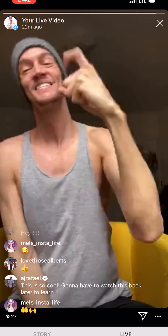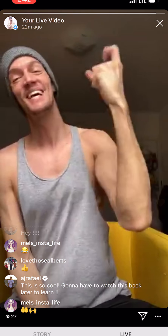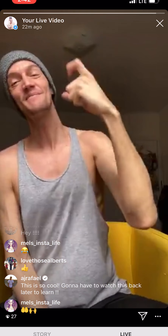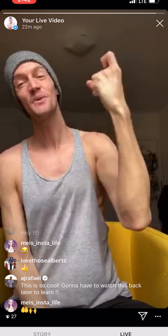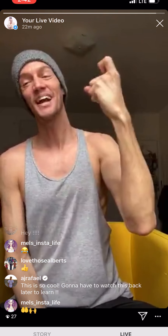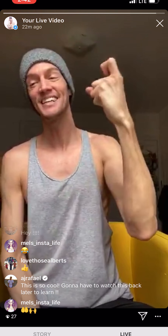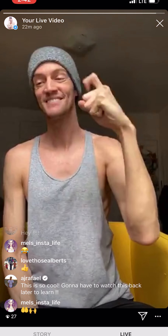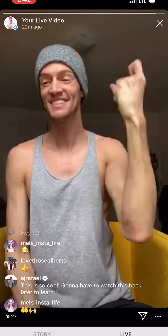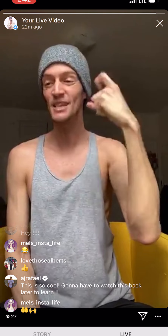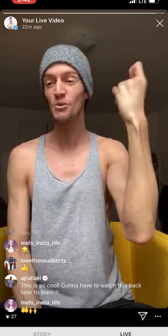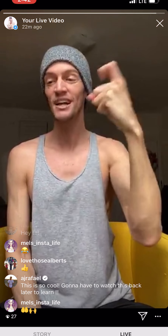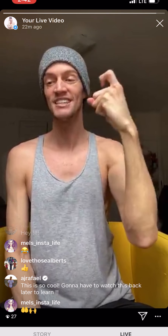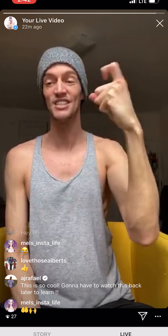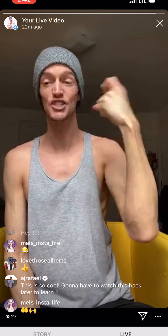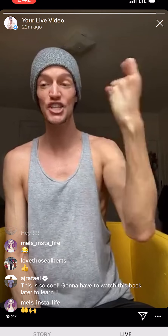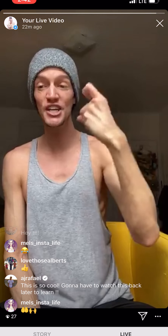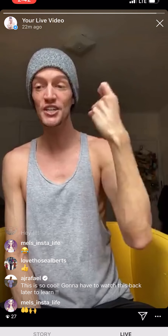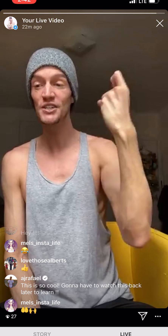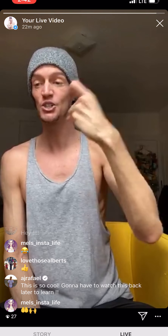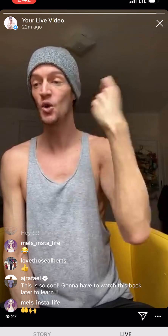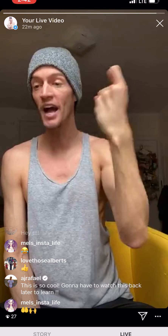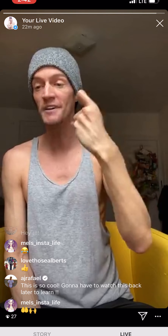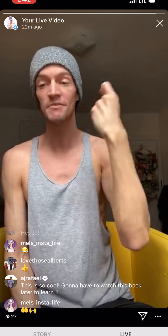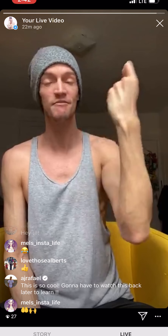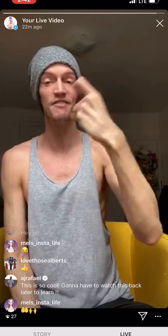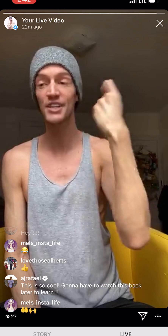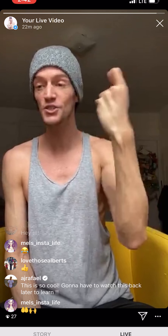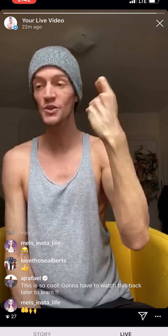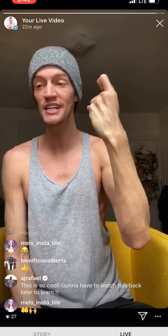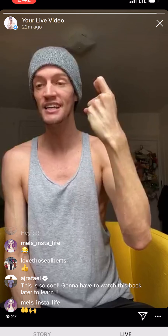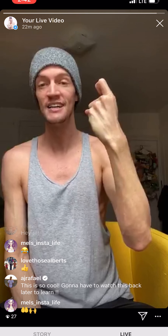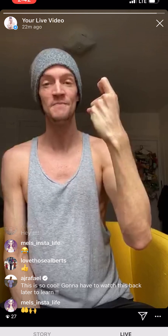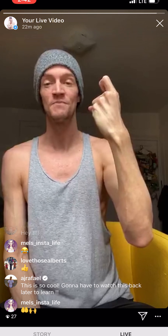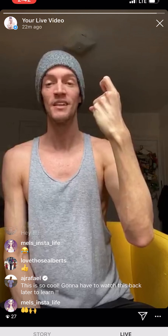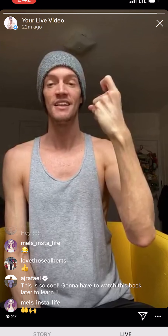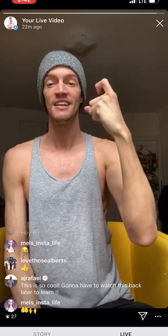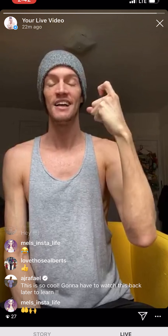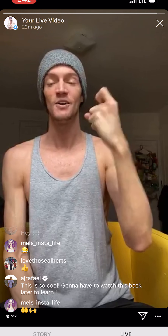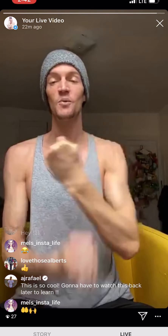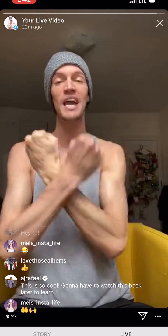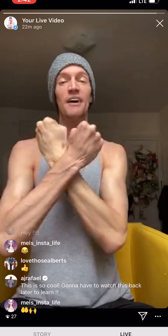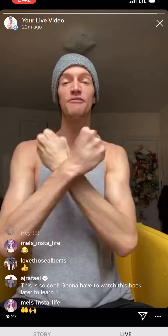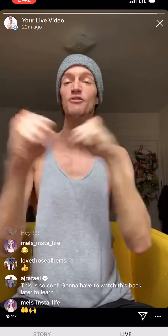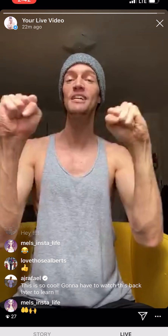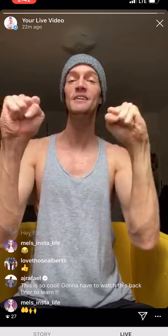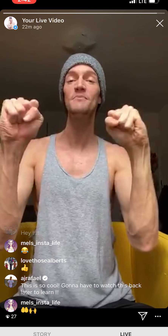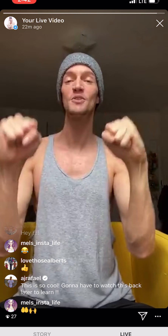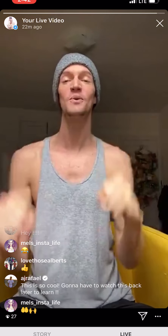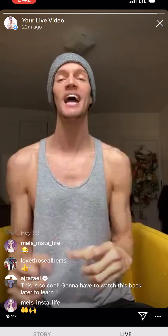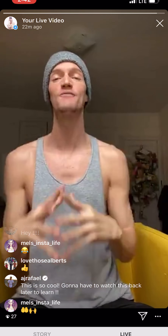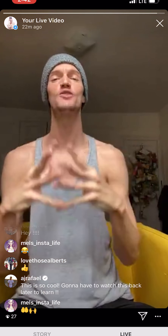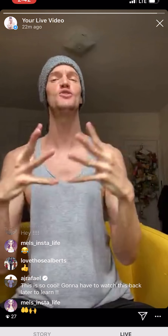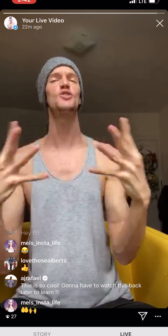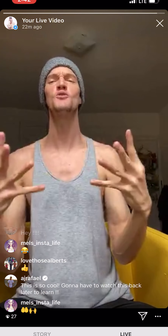Celebrate. Celebrate. Celebrate. This is cheer, triumph, victory. Uh, we have freedom. So we have so much